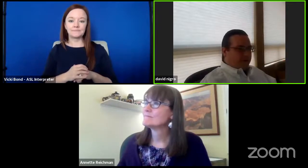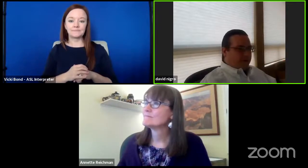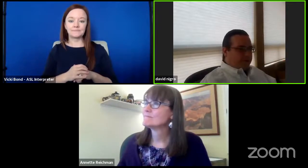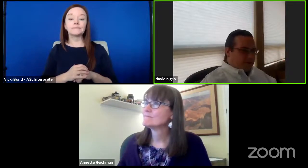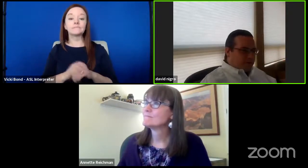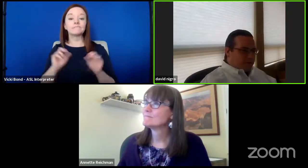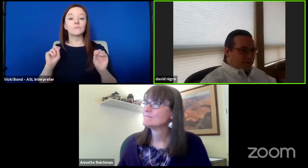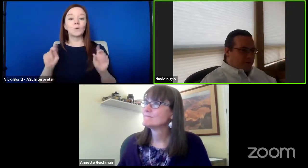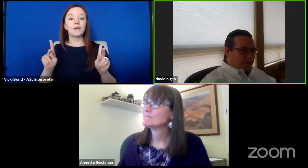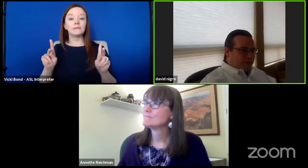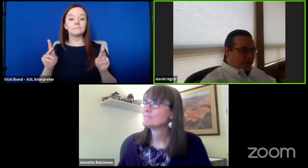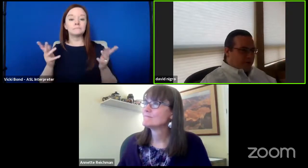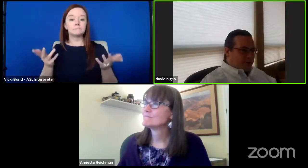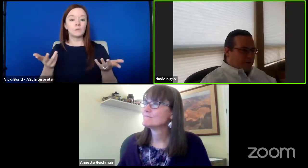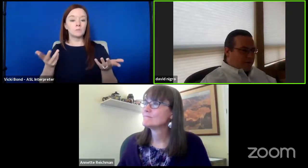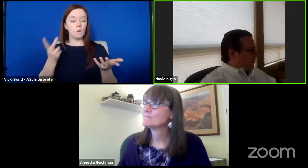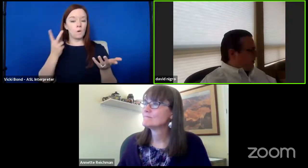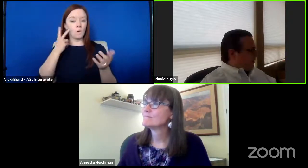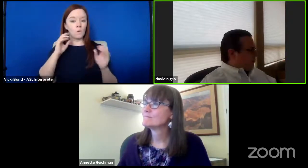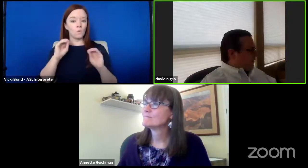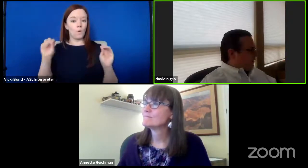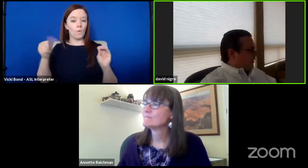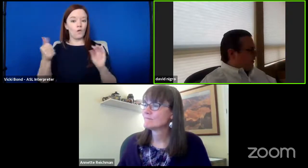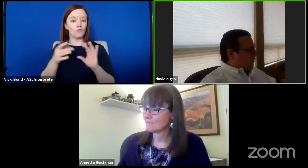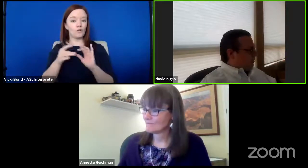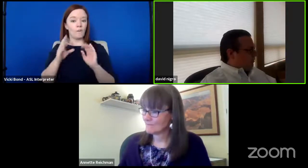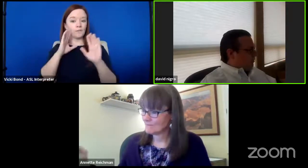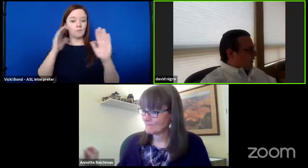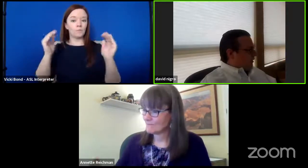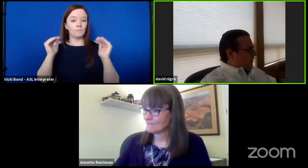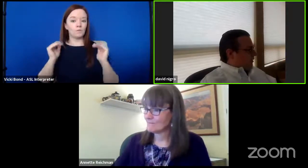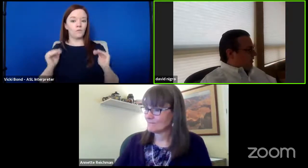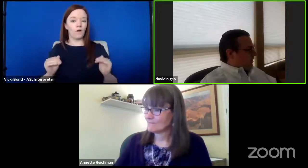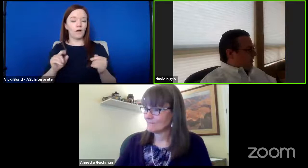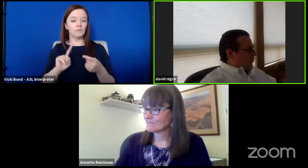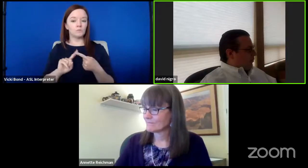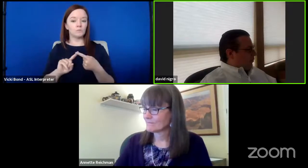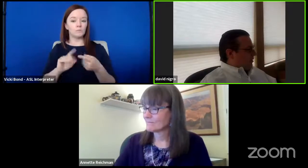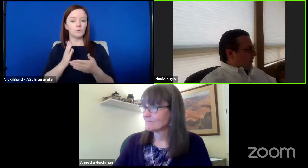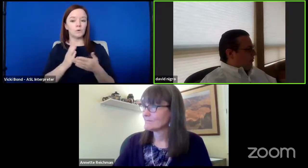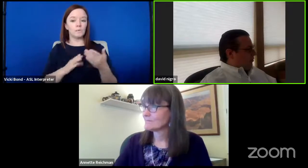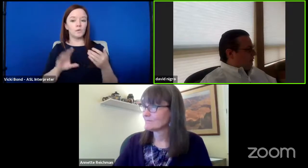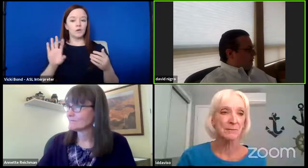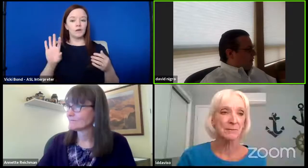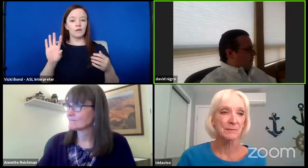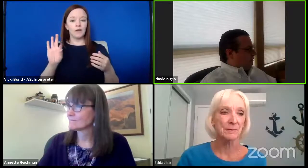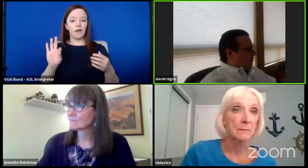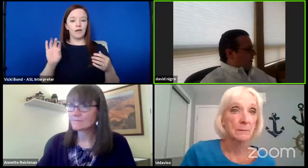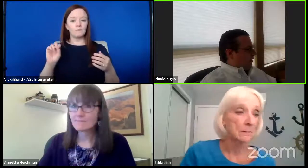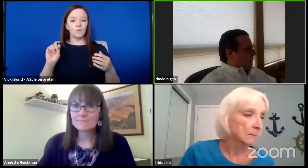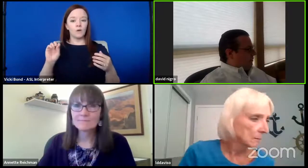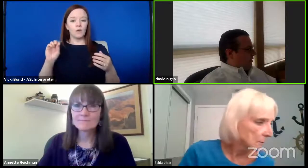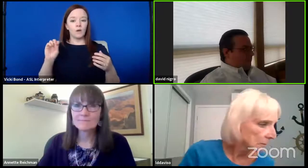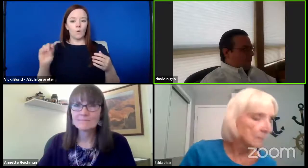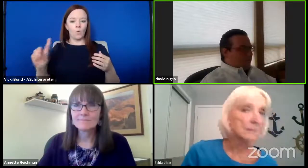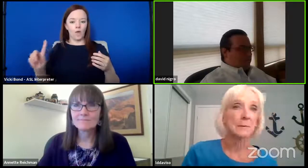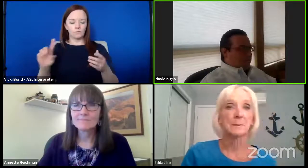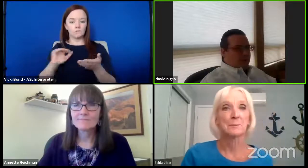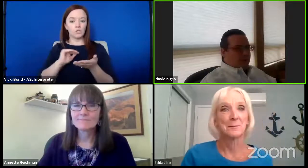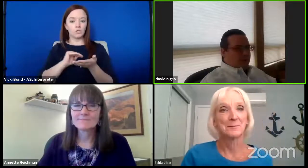Okay, if seeing no other comments, we'll move on to section 9.01,